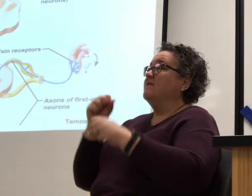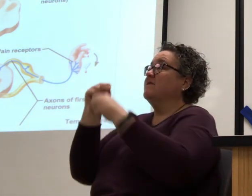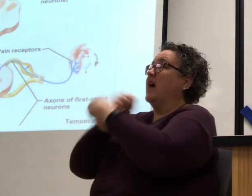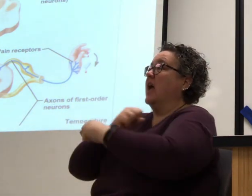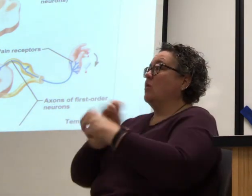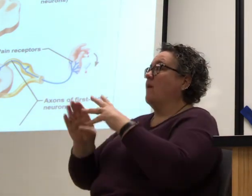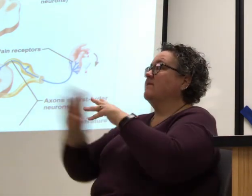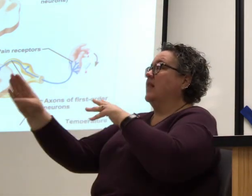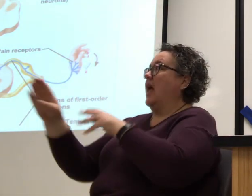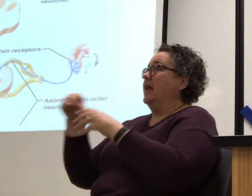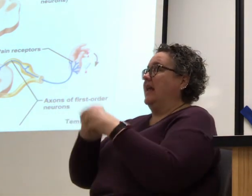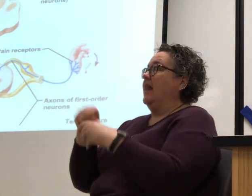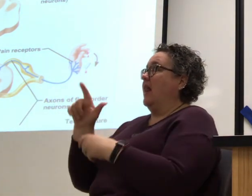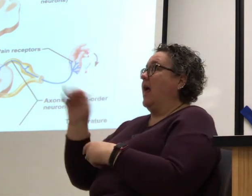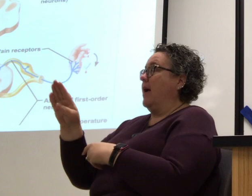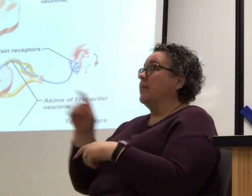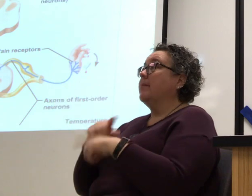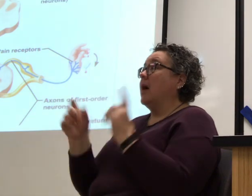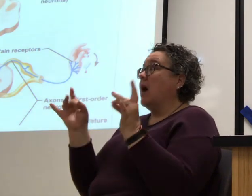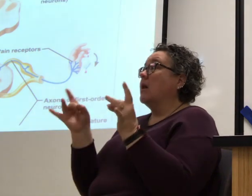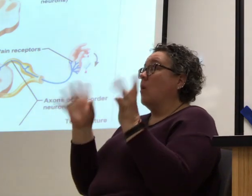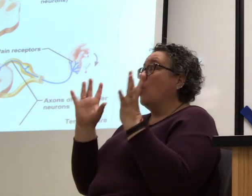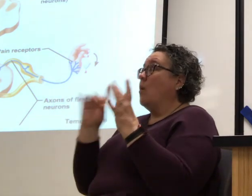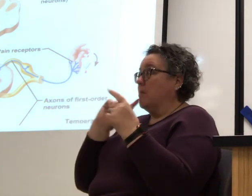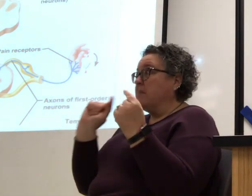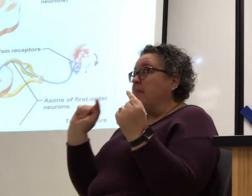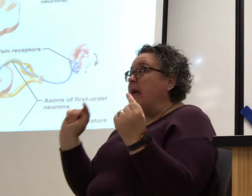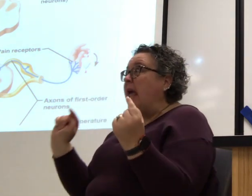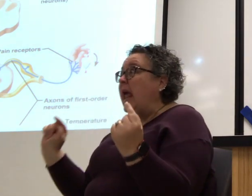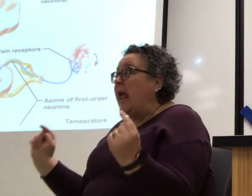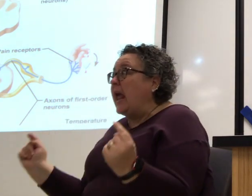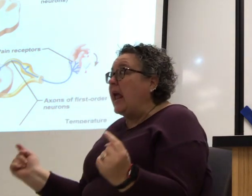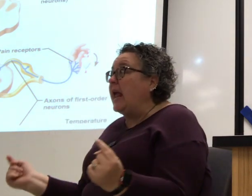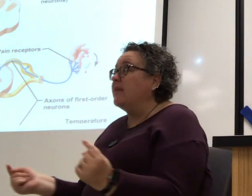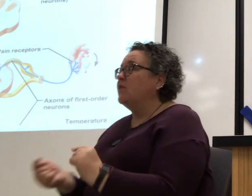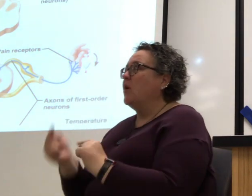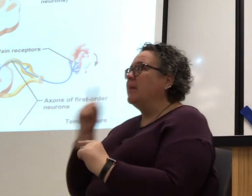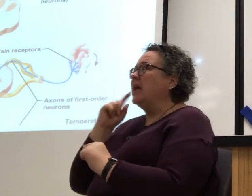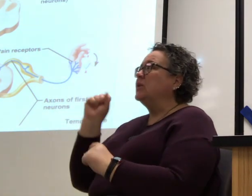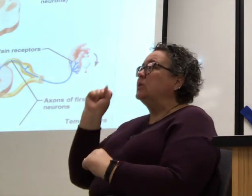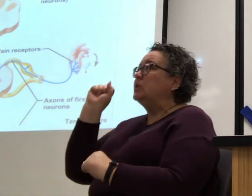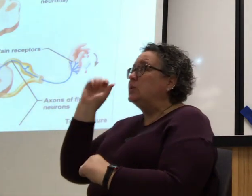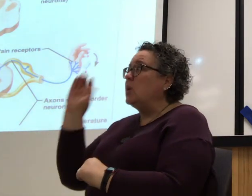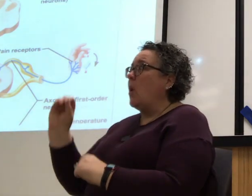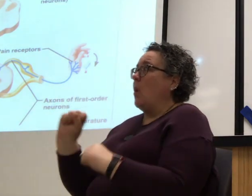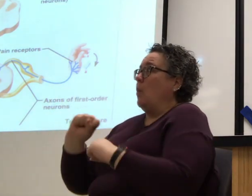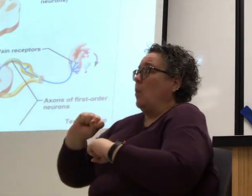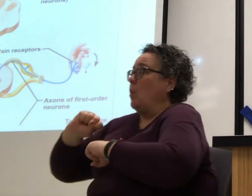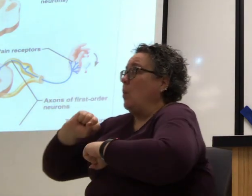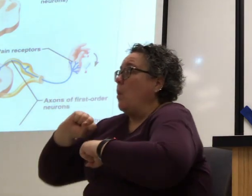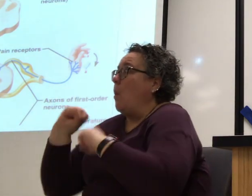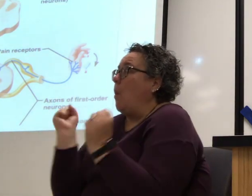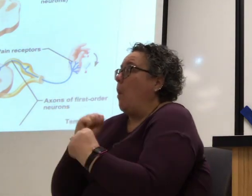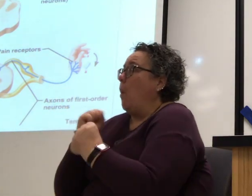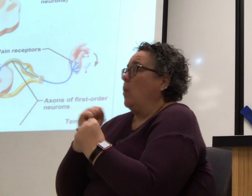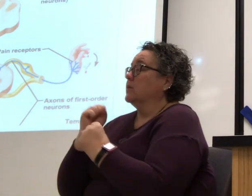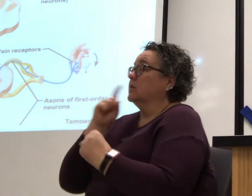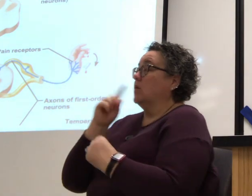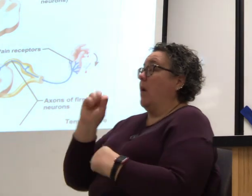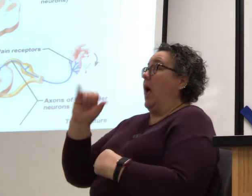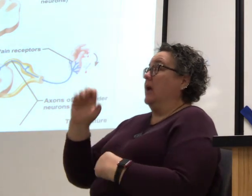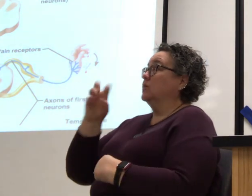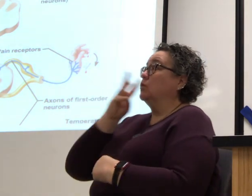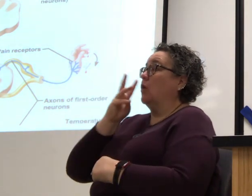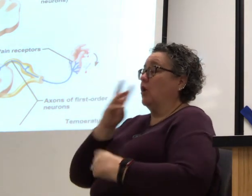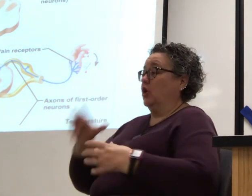lab. Well, anyways, it's extremely painful because it's so cold. So the nerve